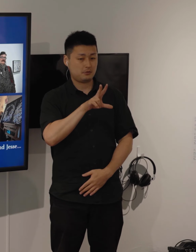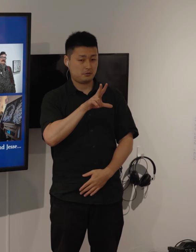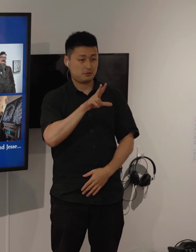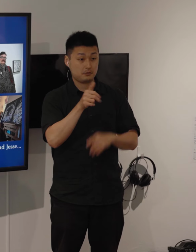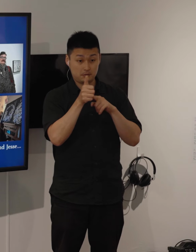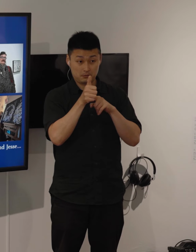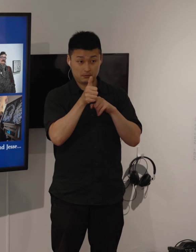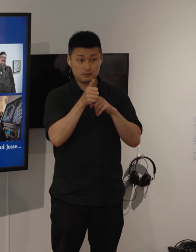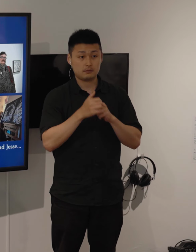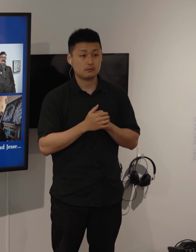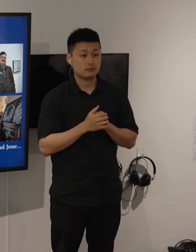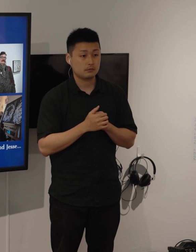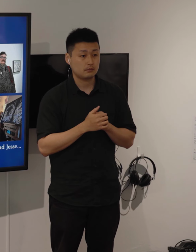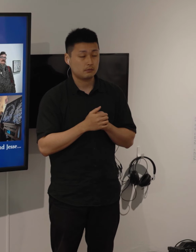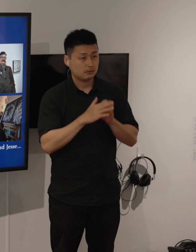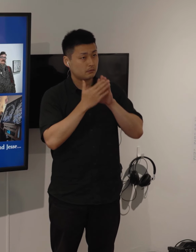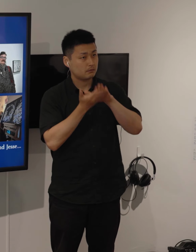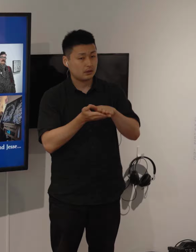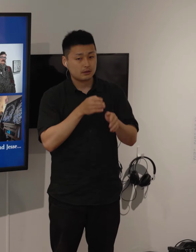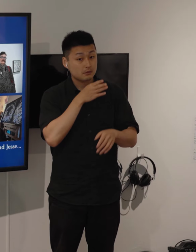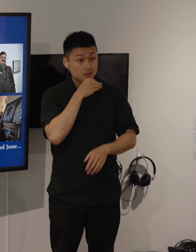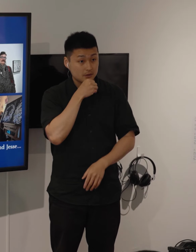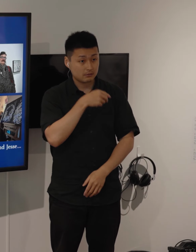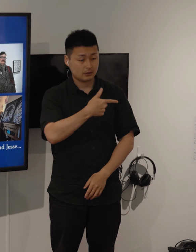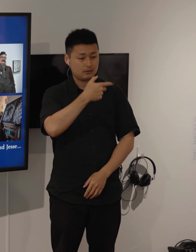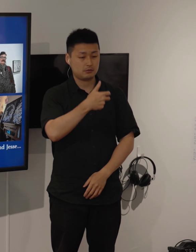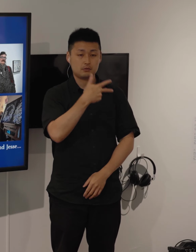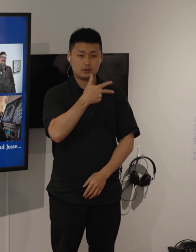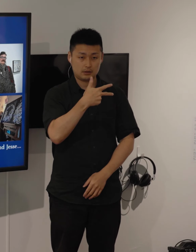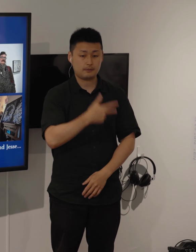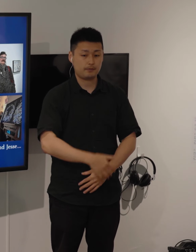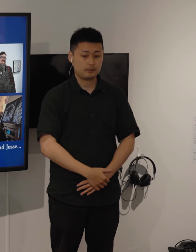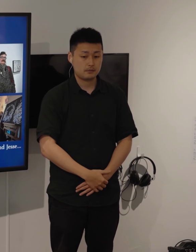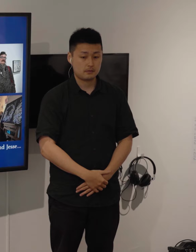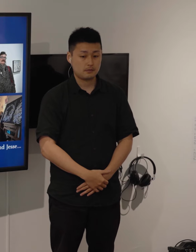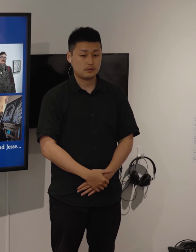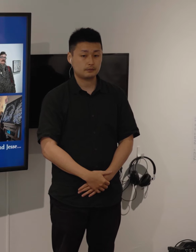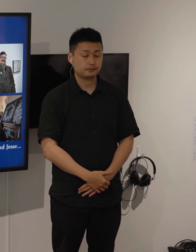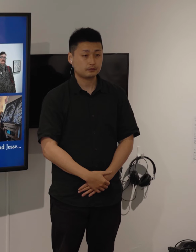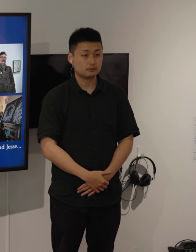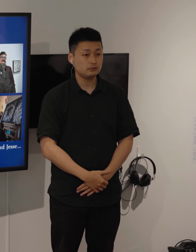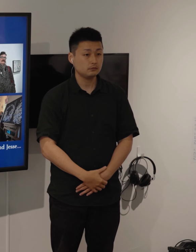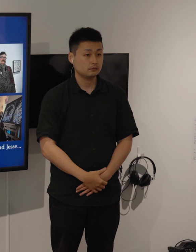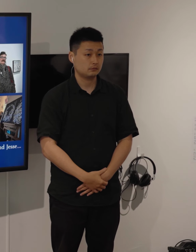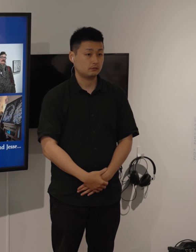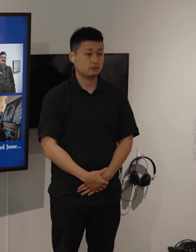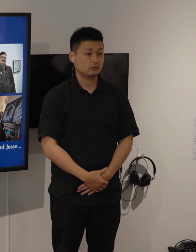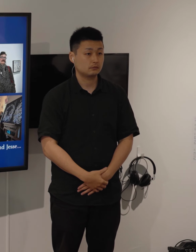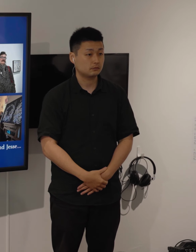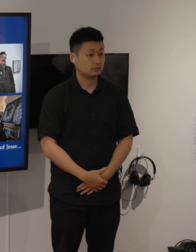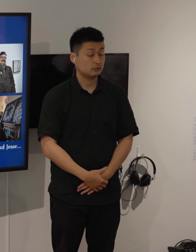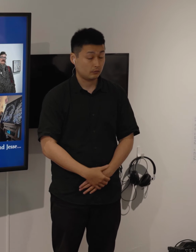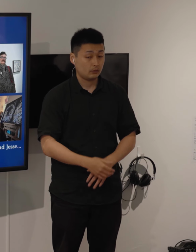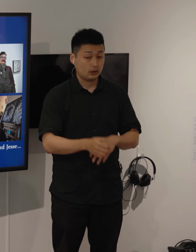when he died in 2016. And Nigel drew women, and always women in beautiful ball gowns.